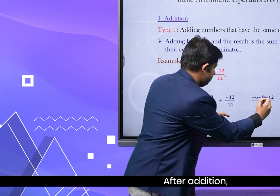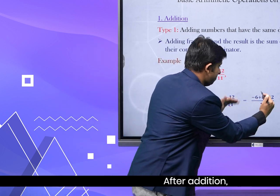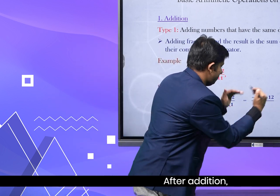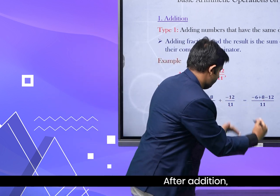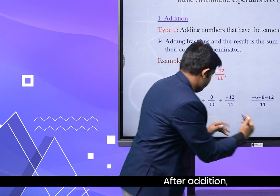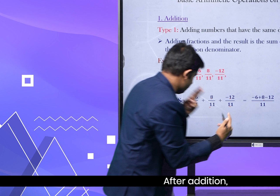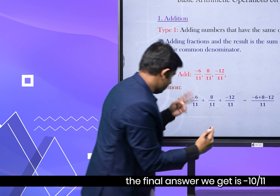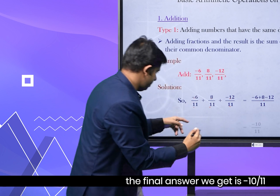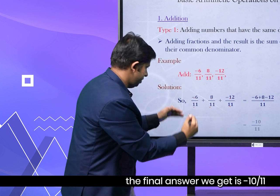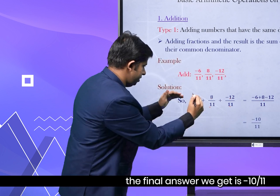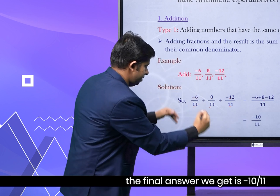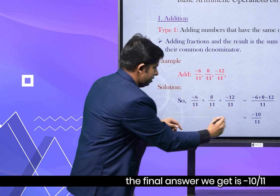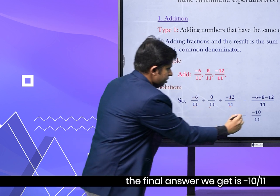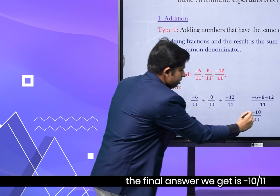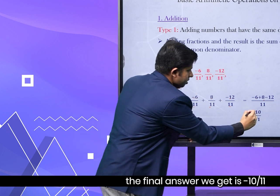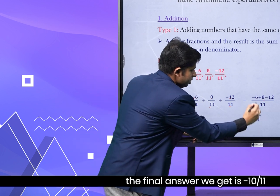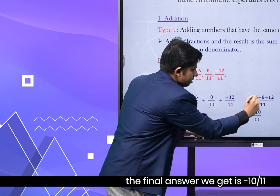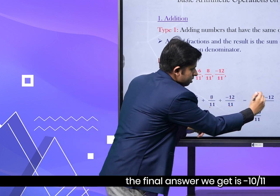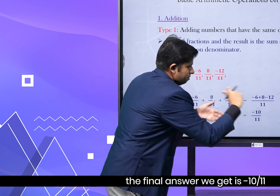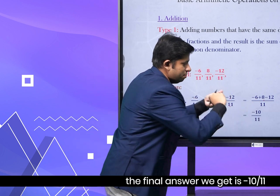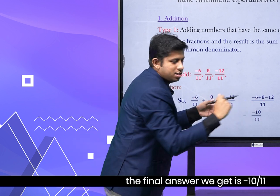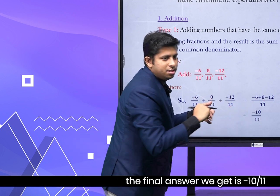After addition, the final answer we get is minus 10 by 11.